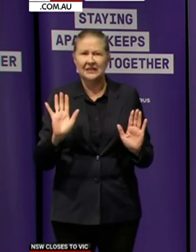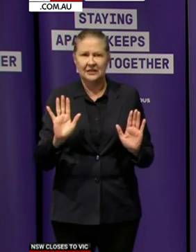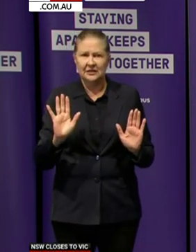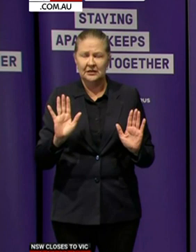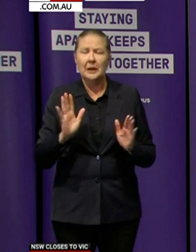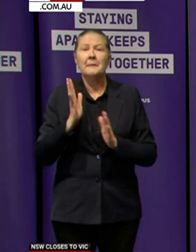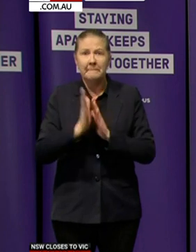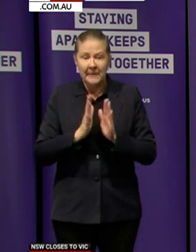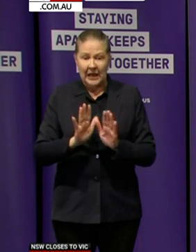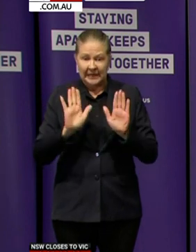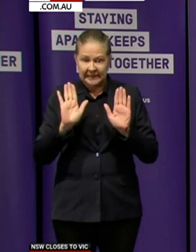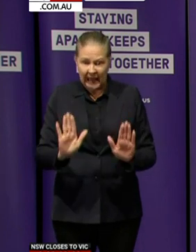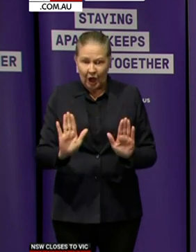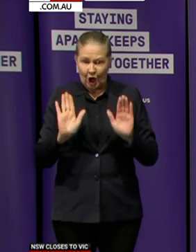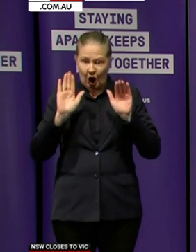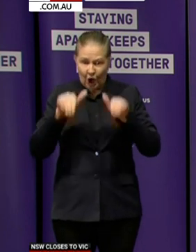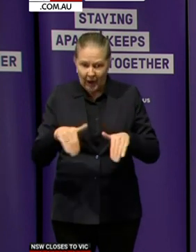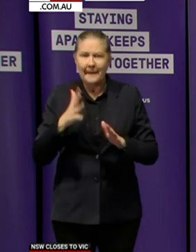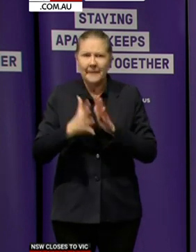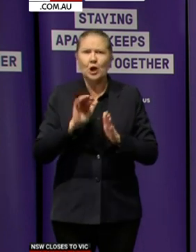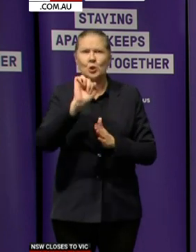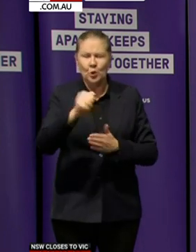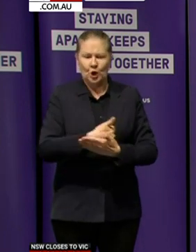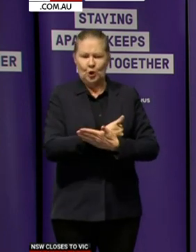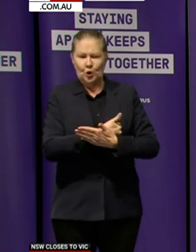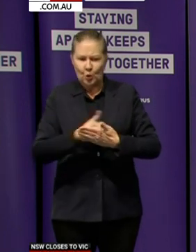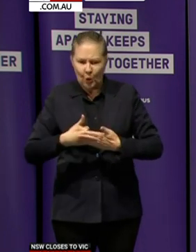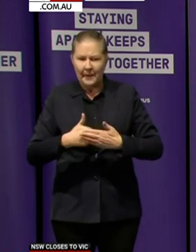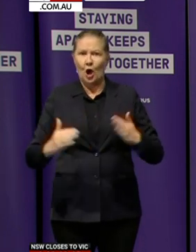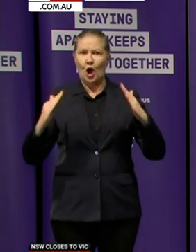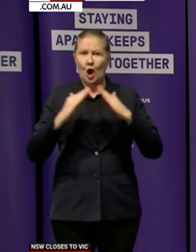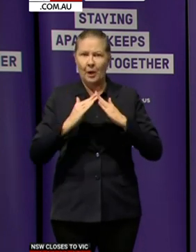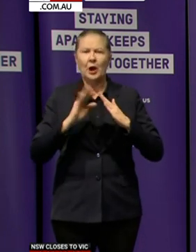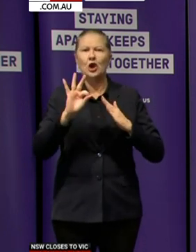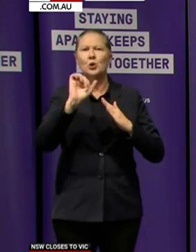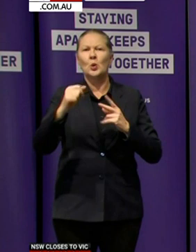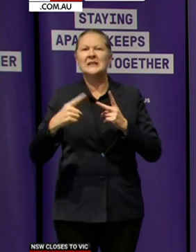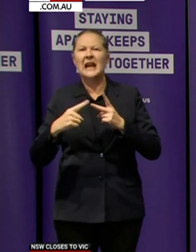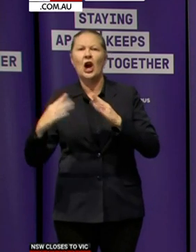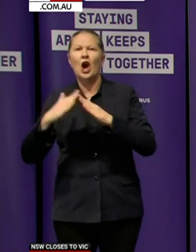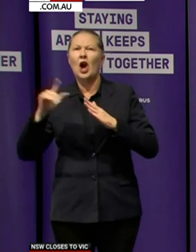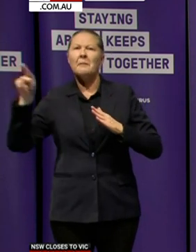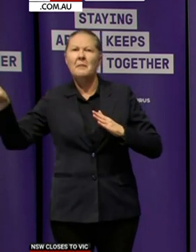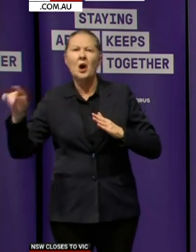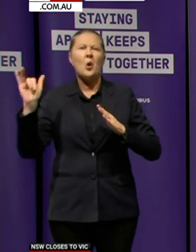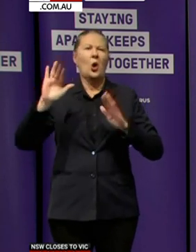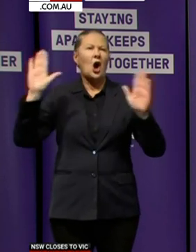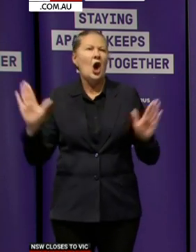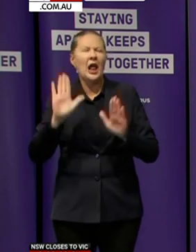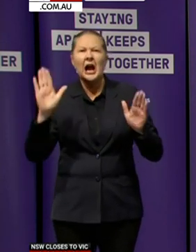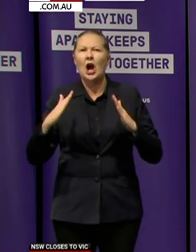is about your principal place of residence, your actual home, not a second residence, wherever that might